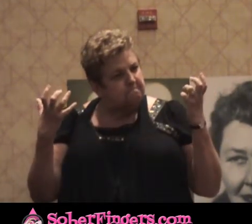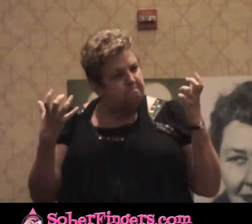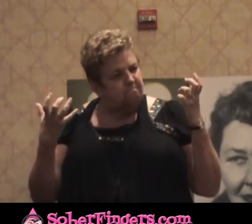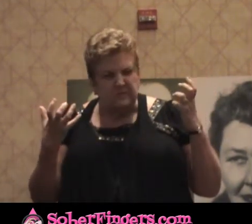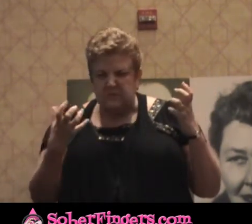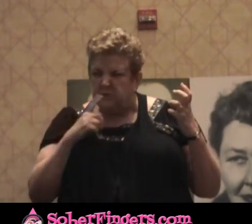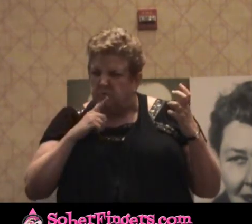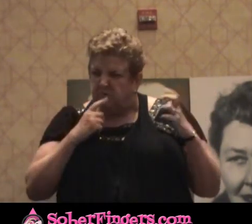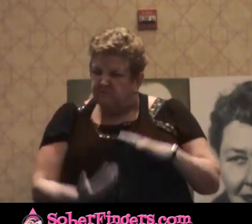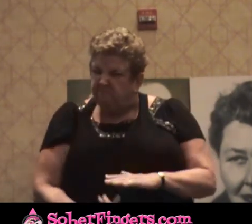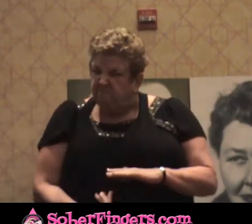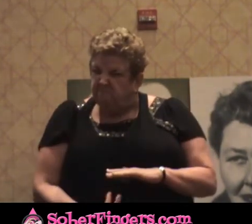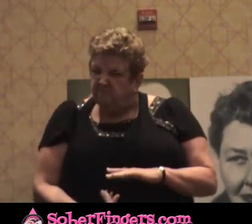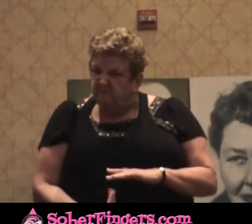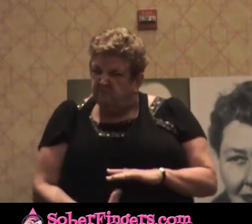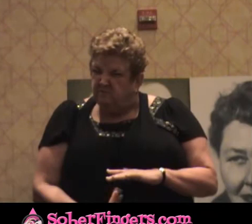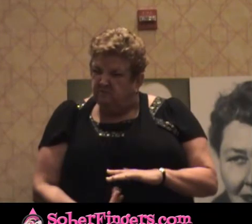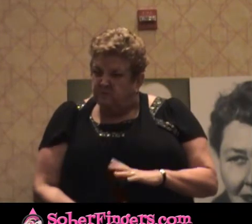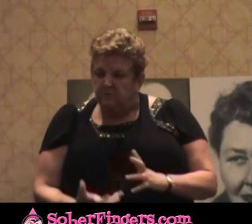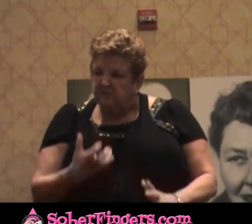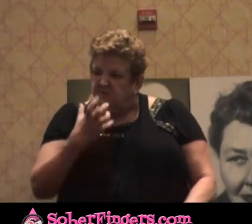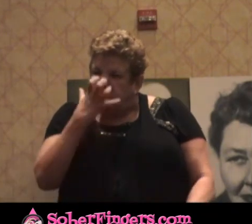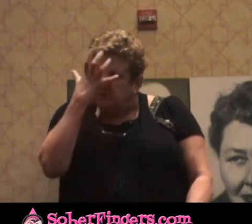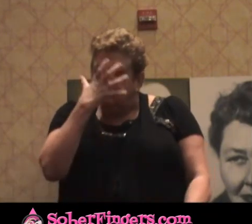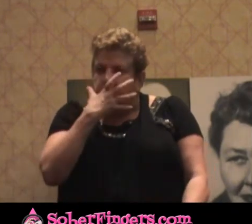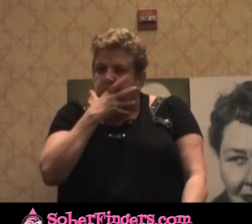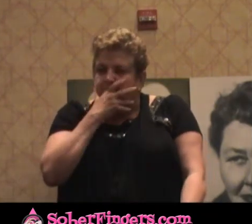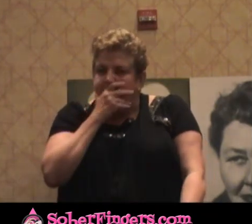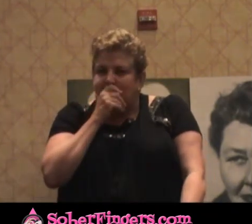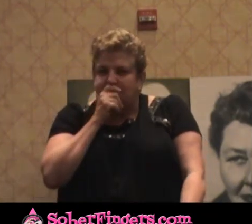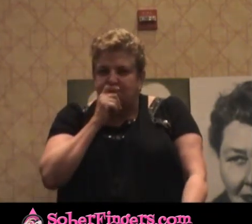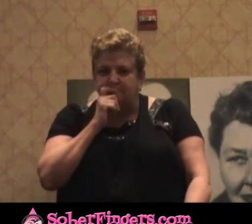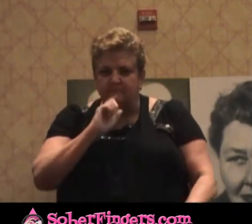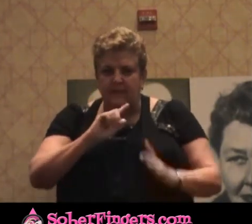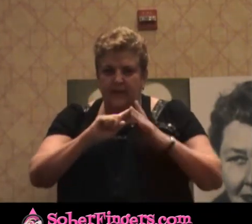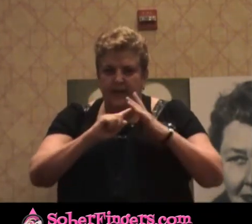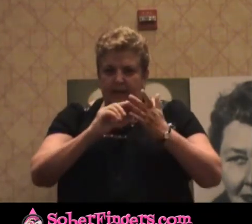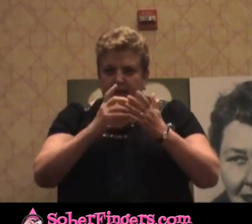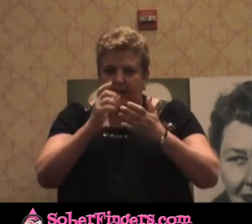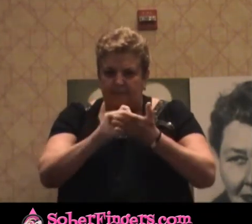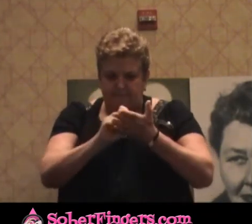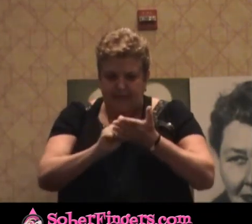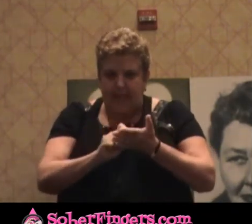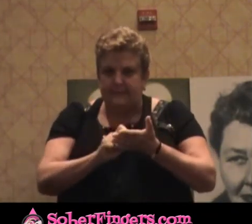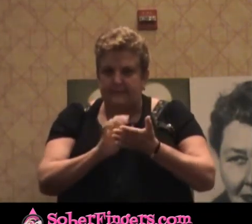angry. And I picked up the pen and paper, and I was like, what is this?